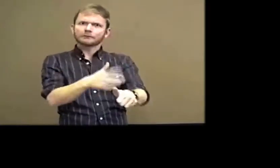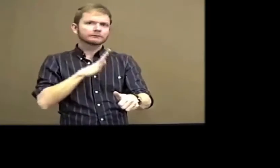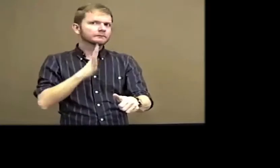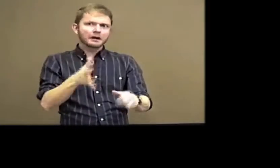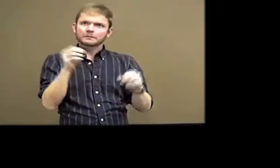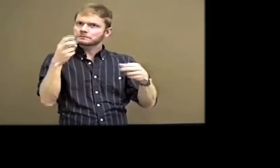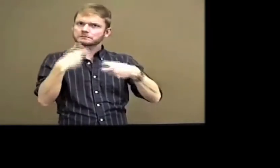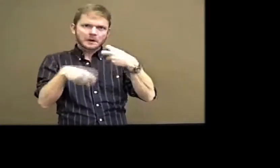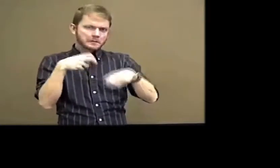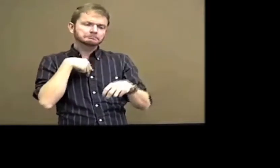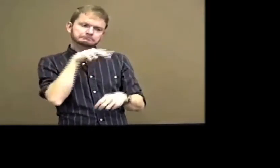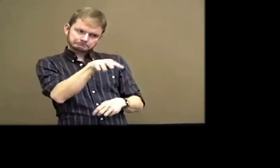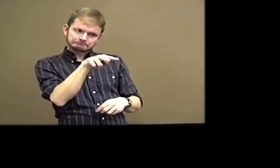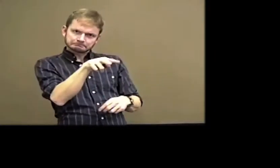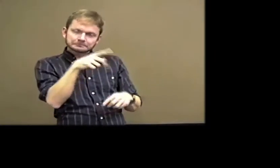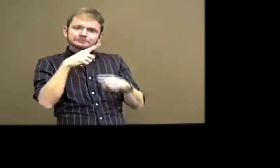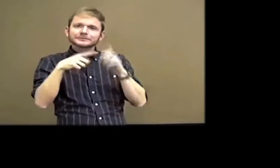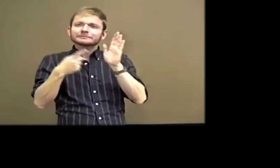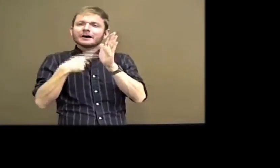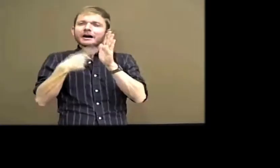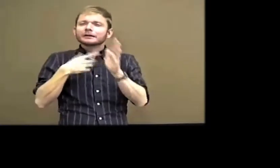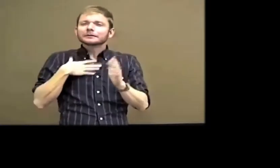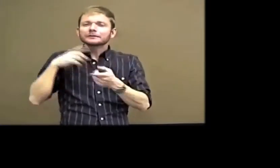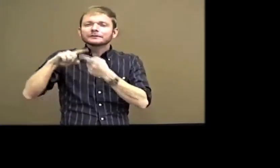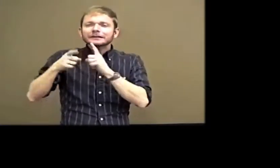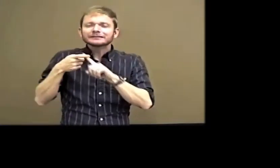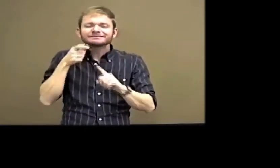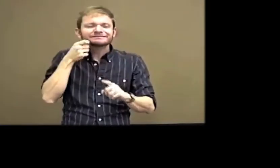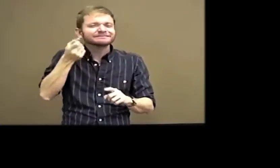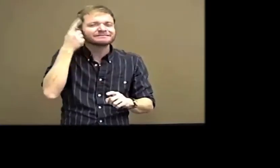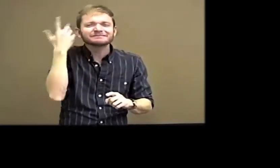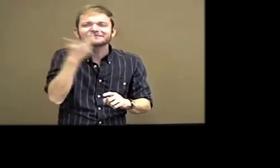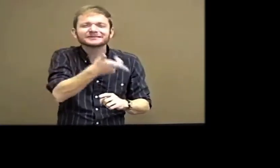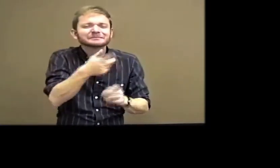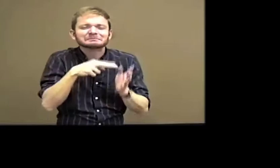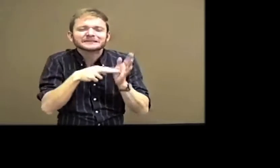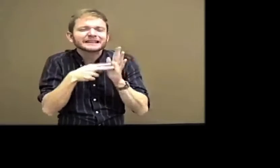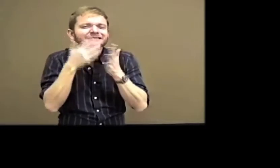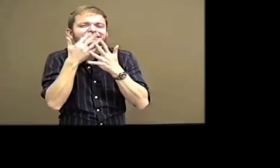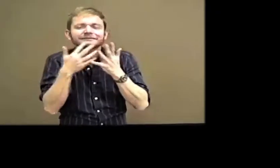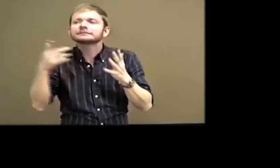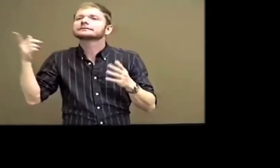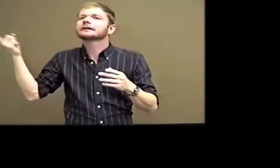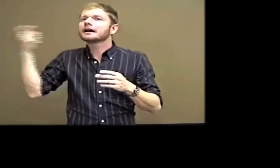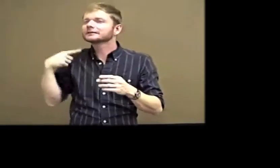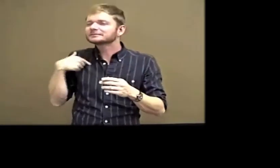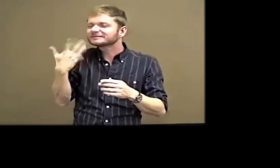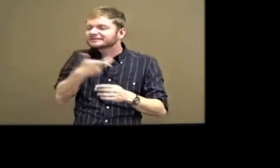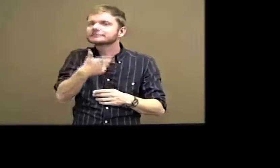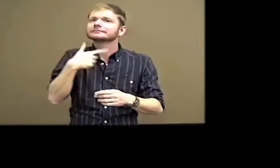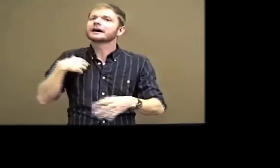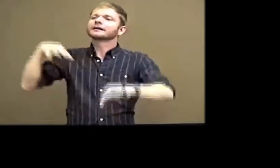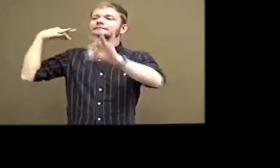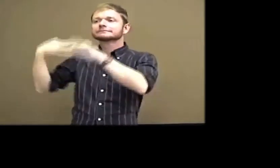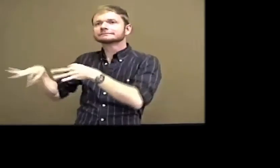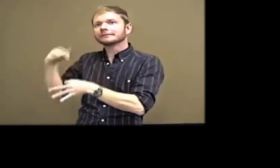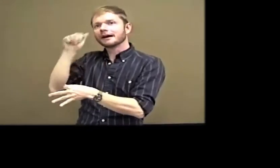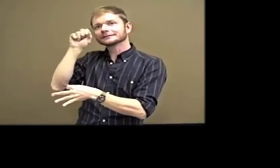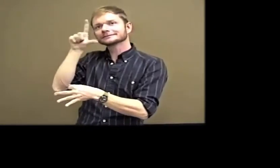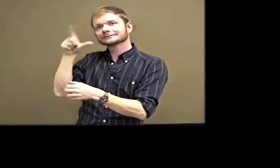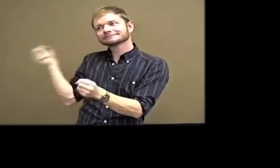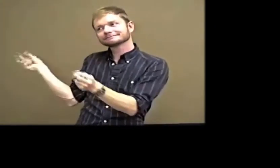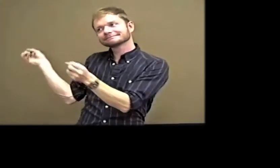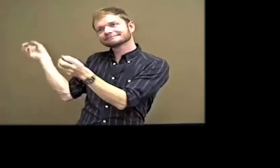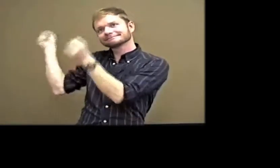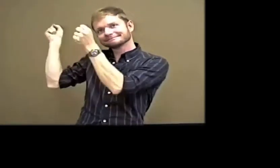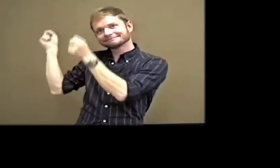problem. But sometimes my friends don't understand what they mean, and they'll ask me to explain. And I'll explain what the English captions are saying in ASL to